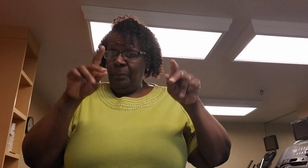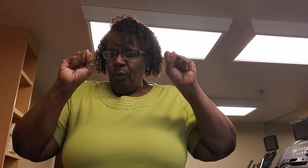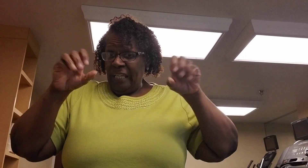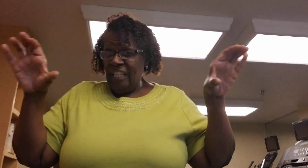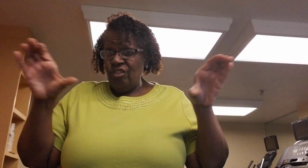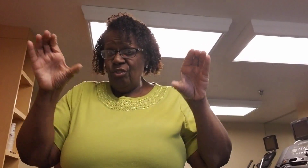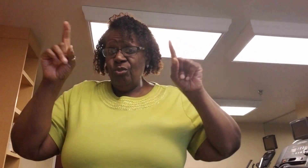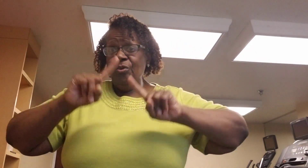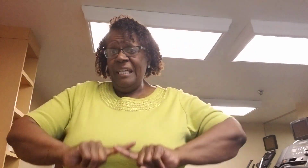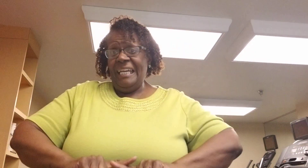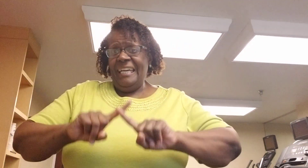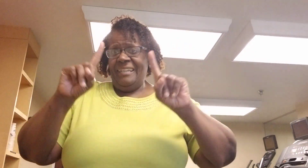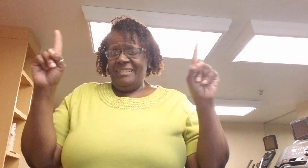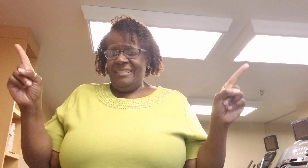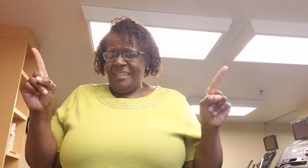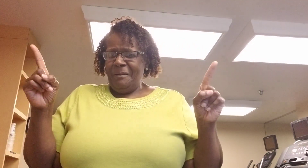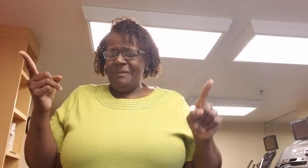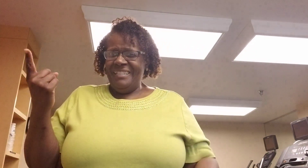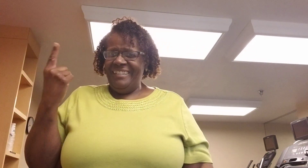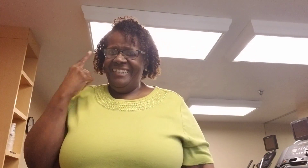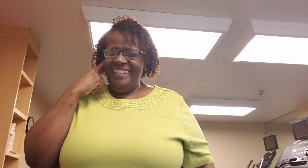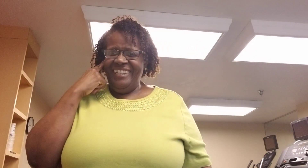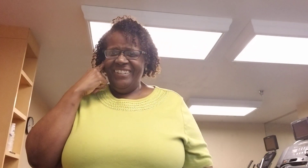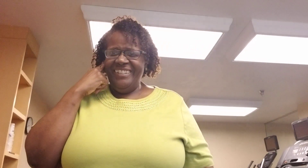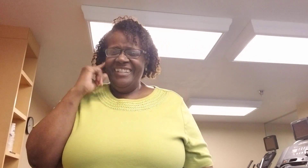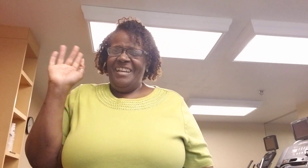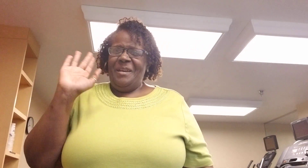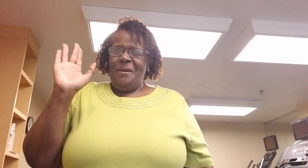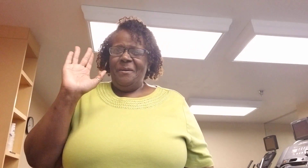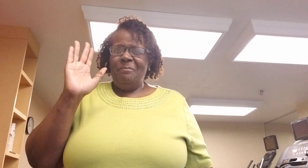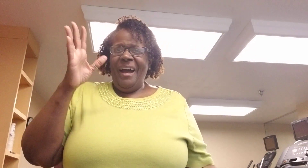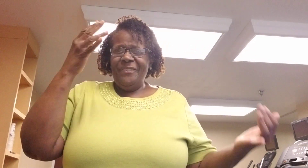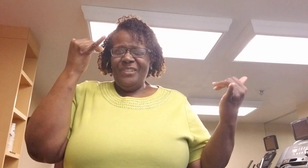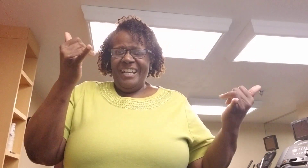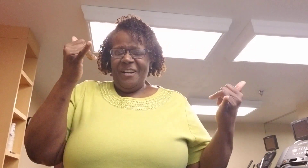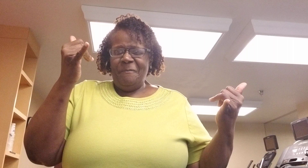hearing people can do except hear. Bye for now.